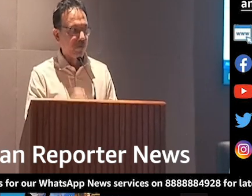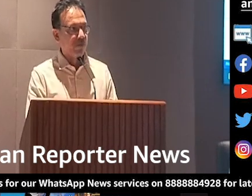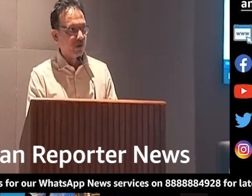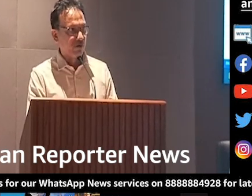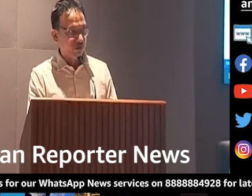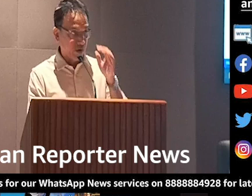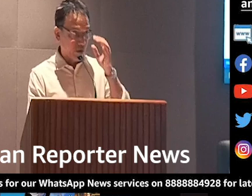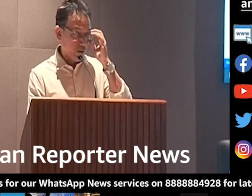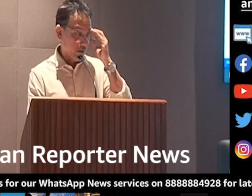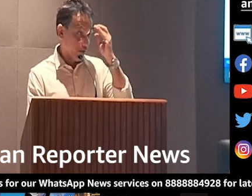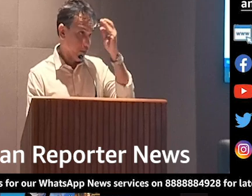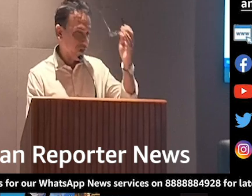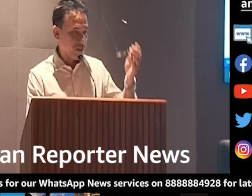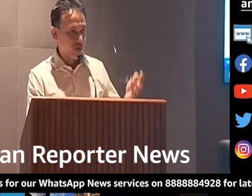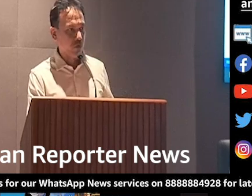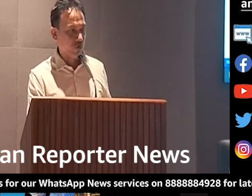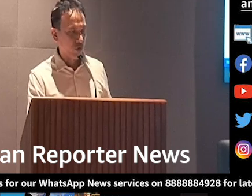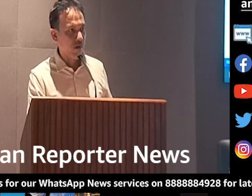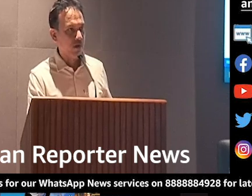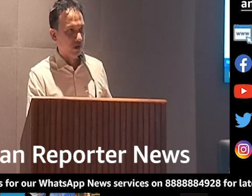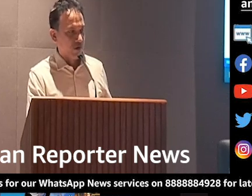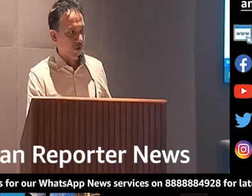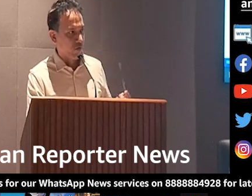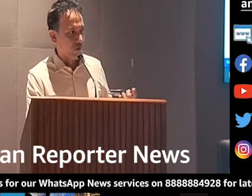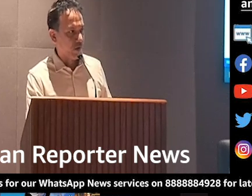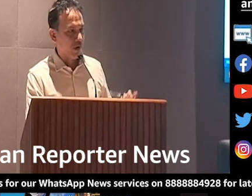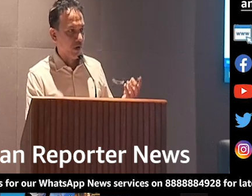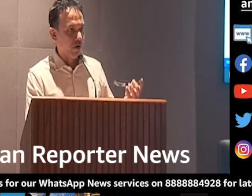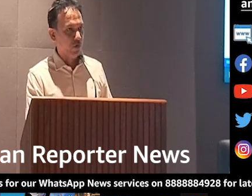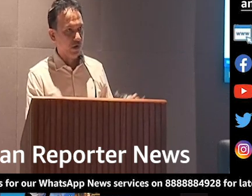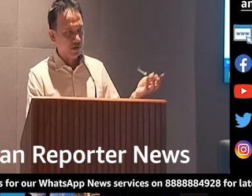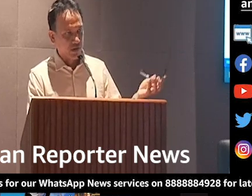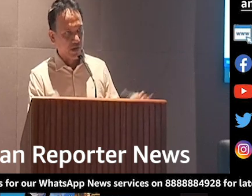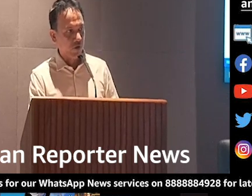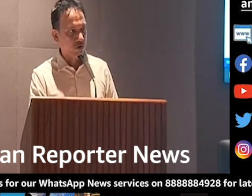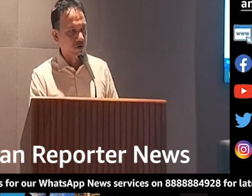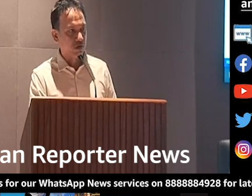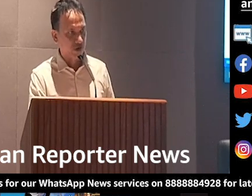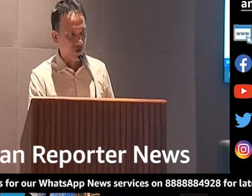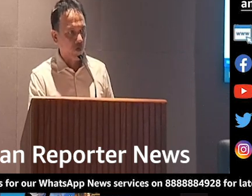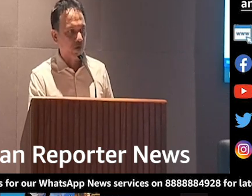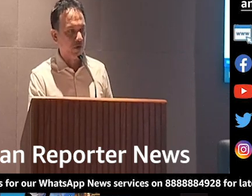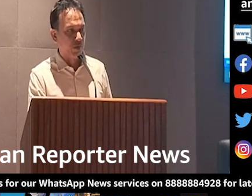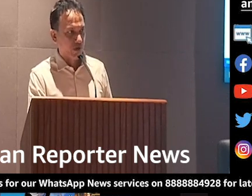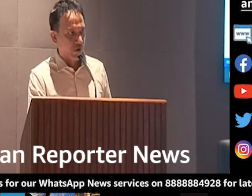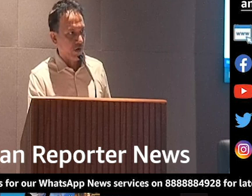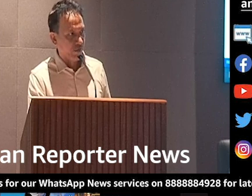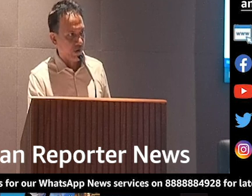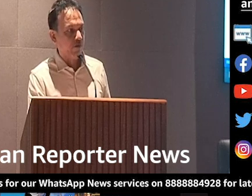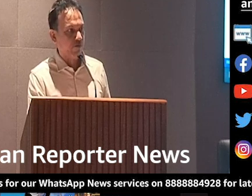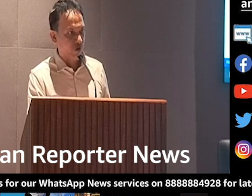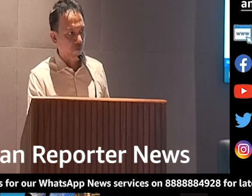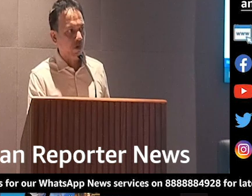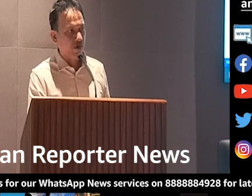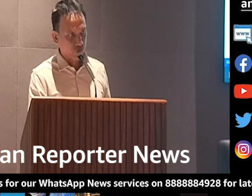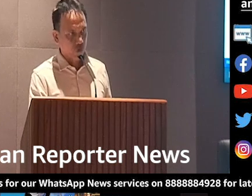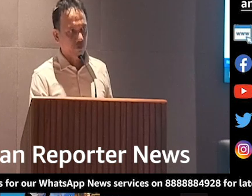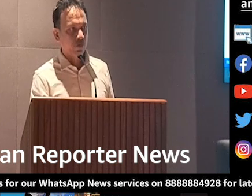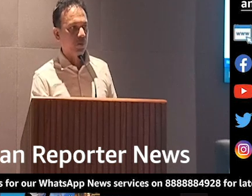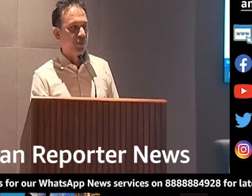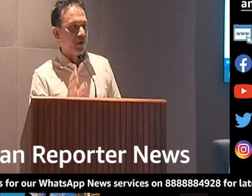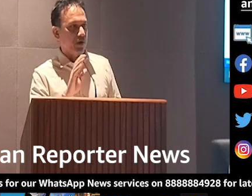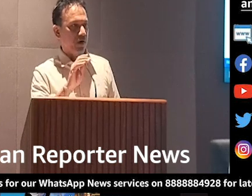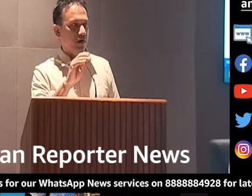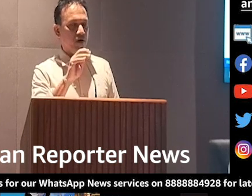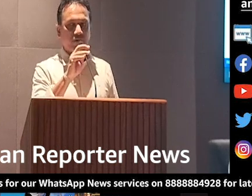have come from far and other places to Goa, or from Nepal, US, and across the country who are here. A very, very warm welcome to all of